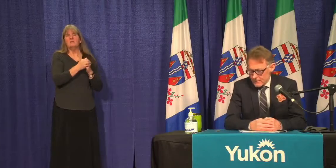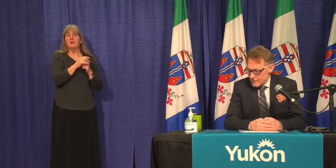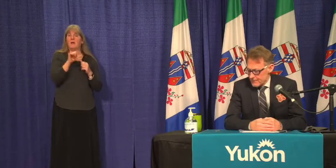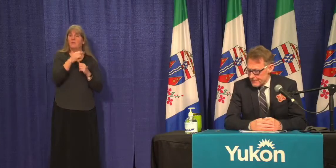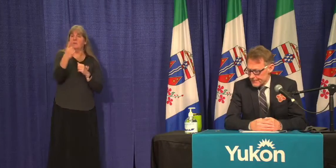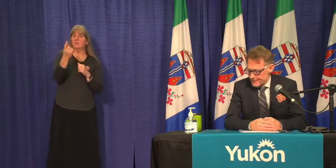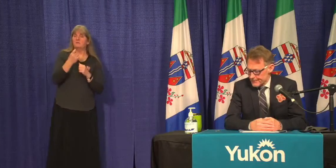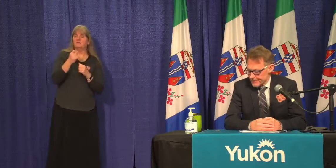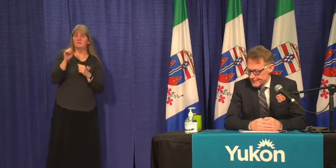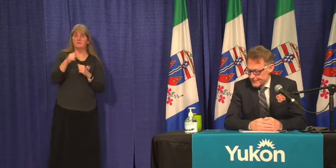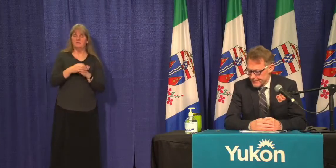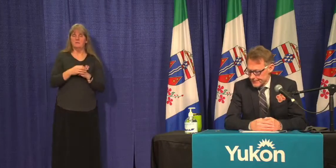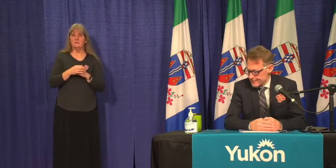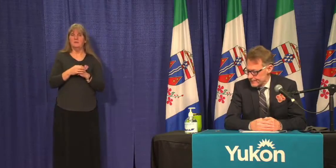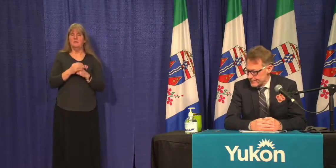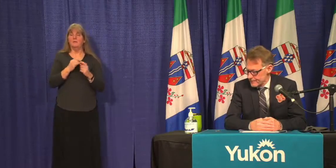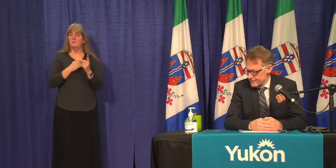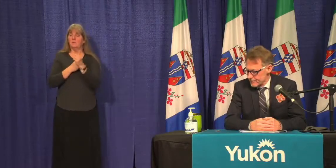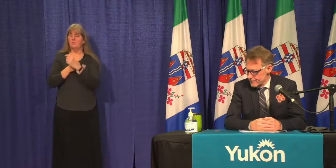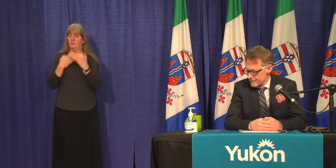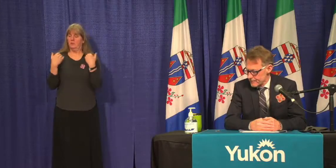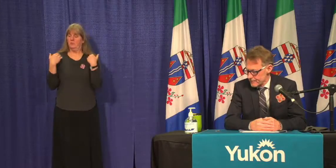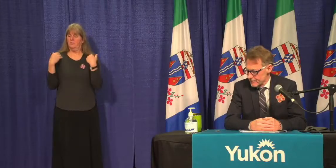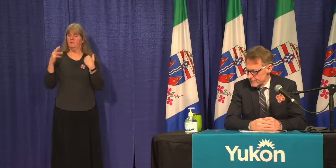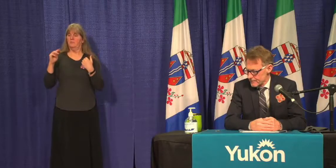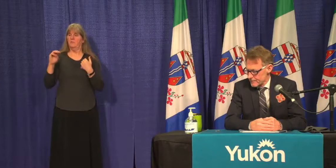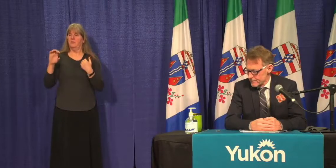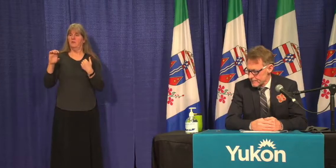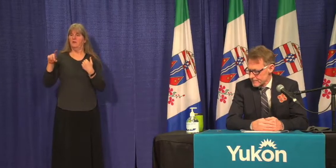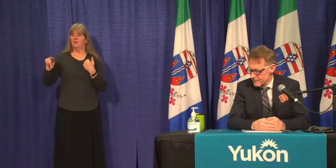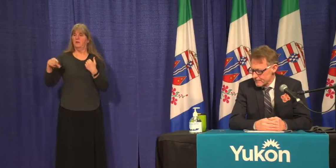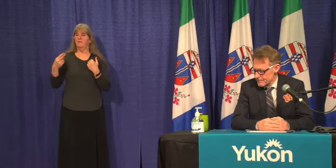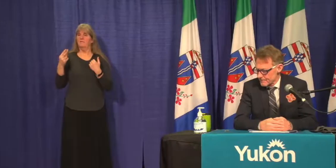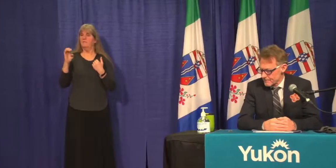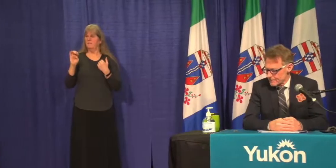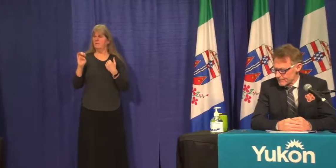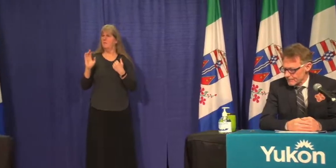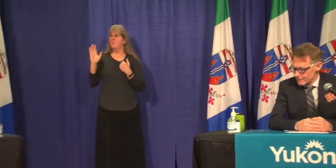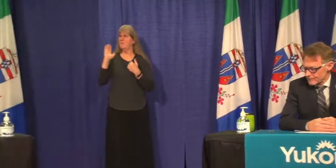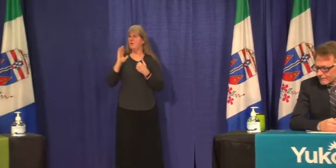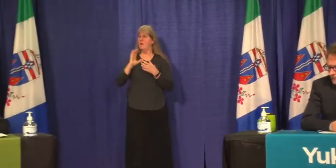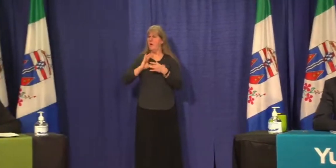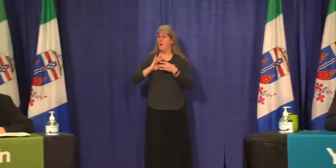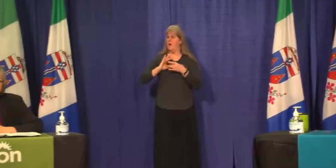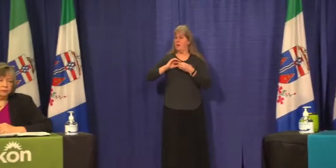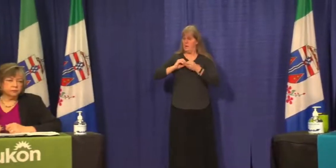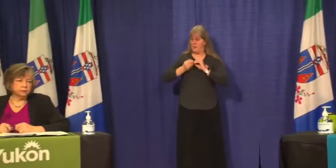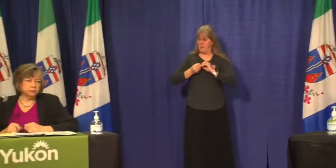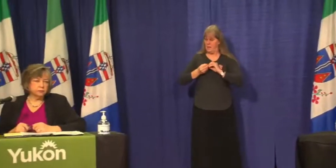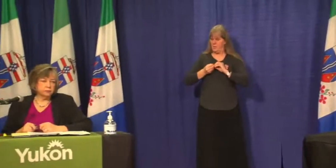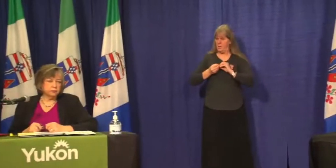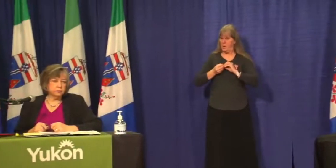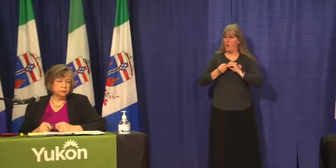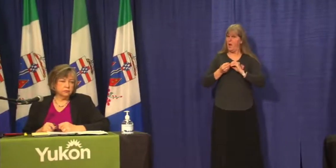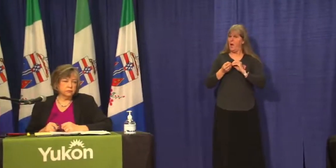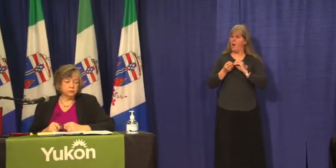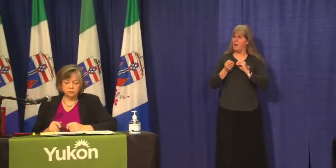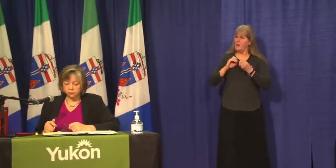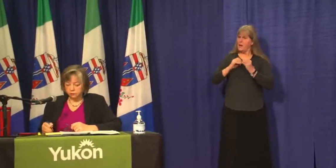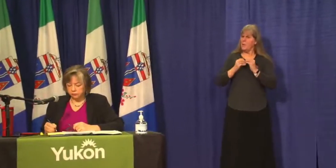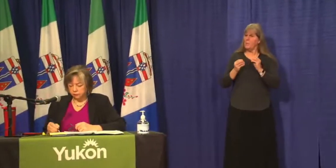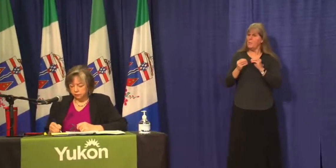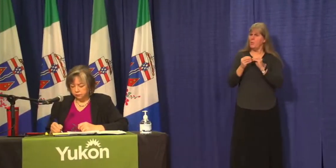Yes, I have a question for Minister McPhee. I know you went over the numbers in your earlier remarks, but just how many more students are